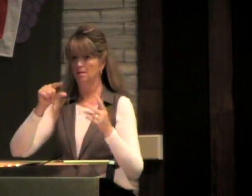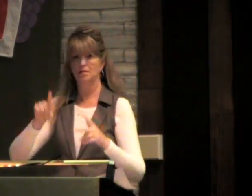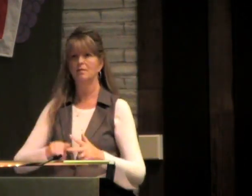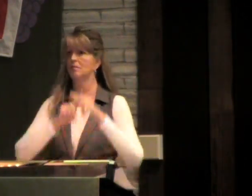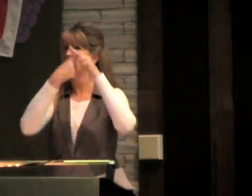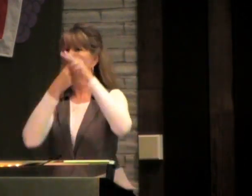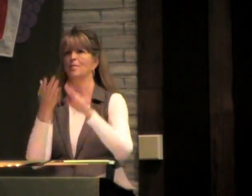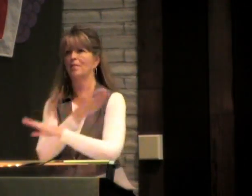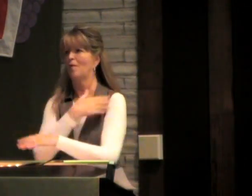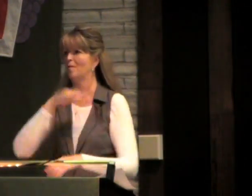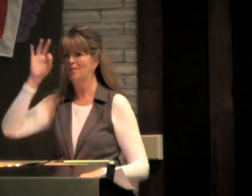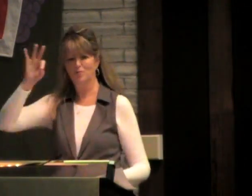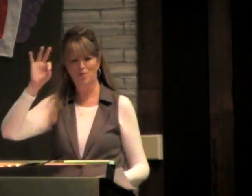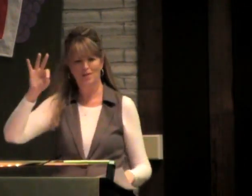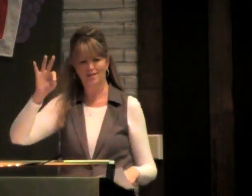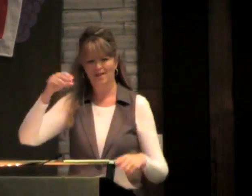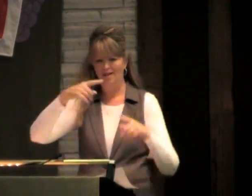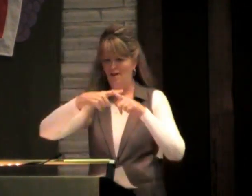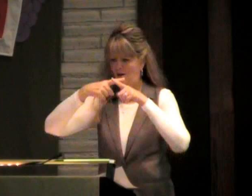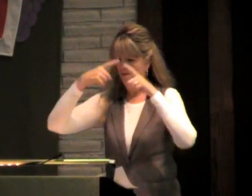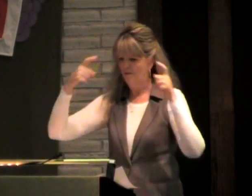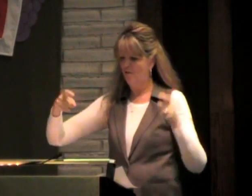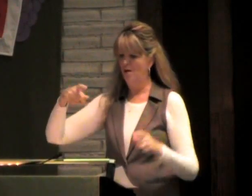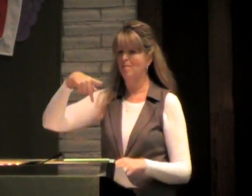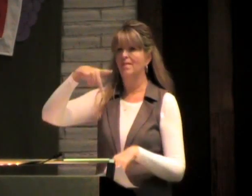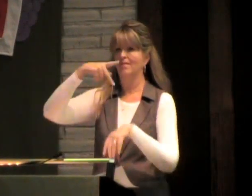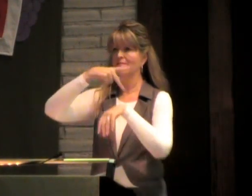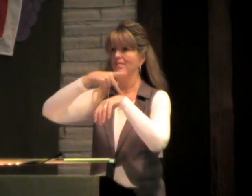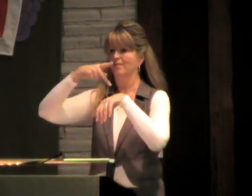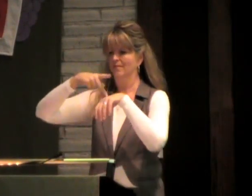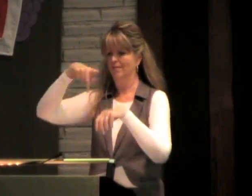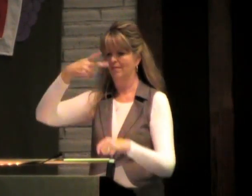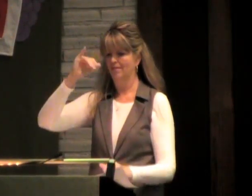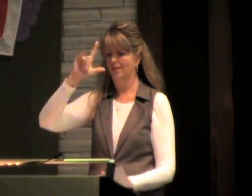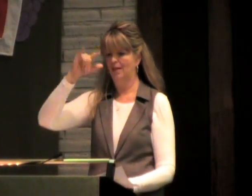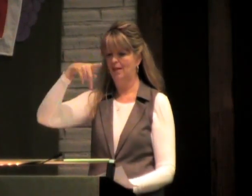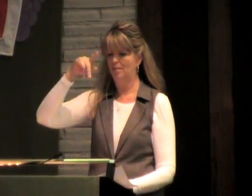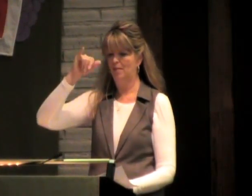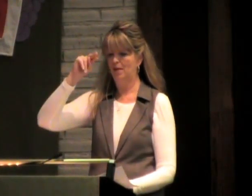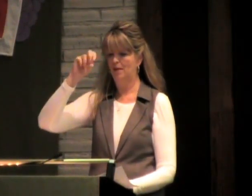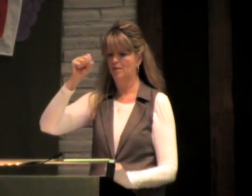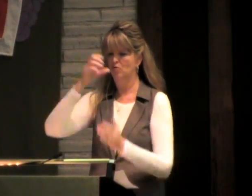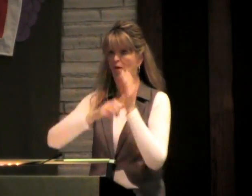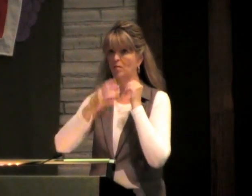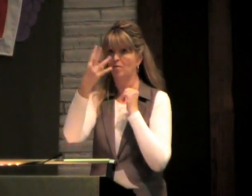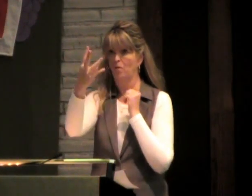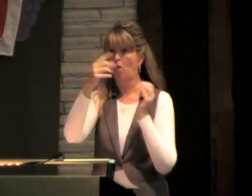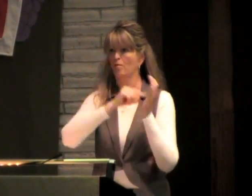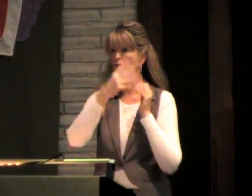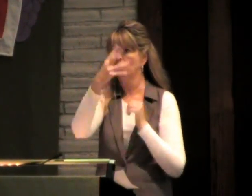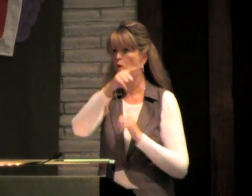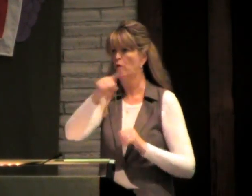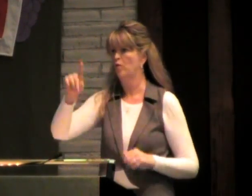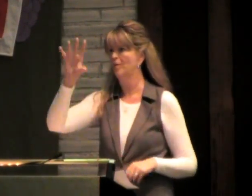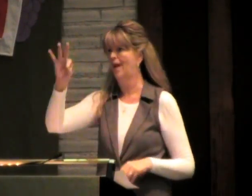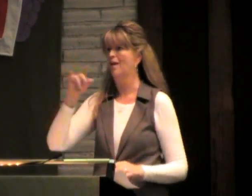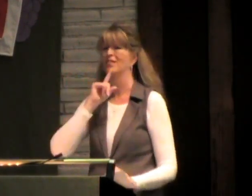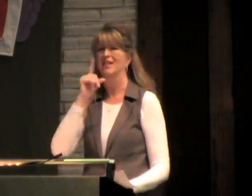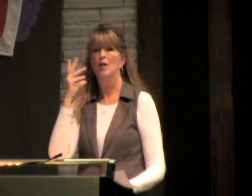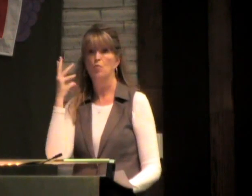So I'm going to read a verse to start my sermon, and this is from Philippians chapter 4, verses